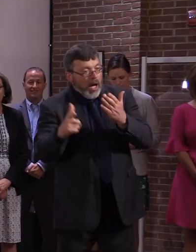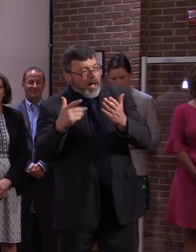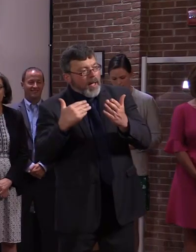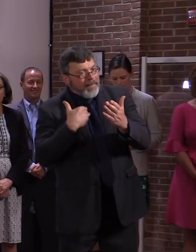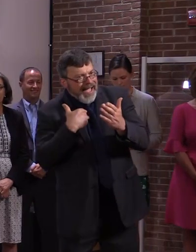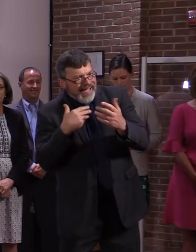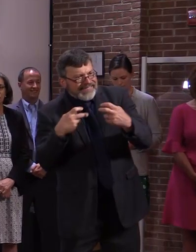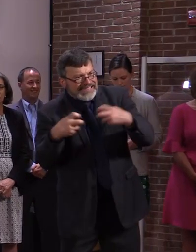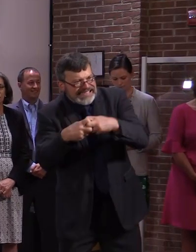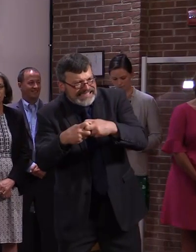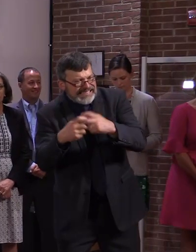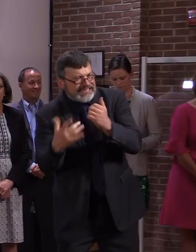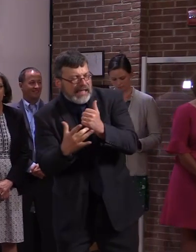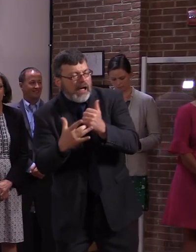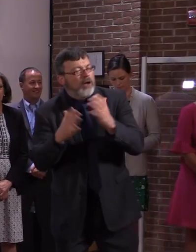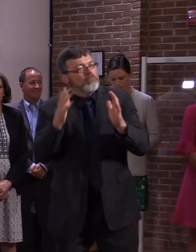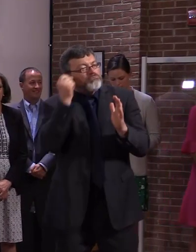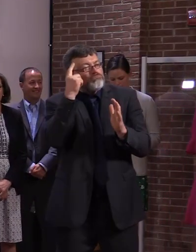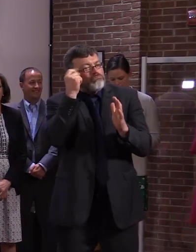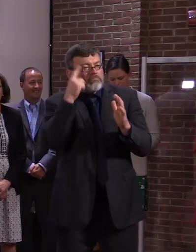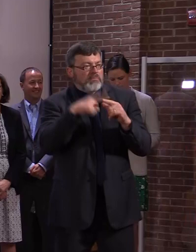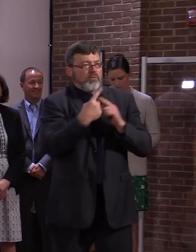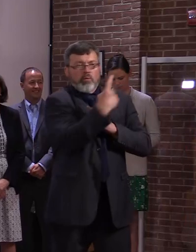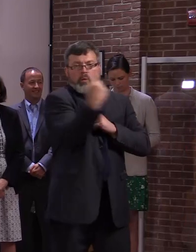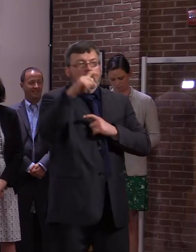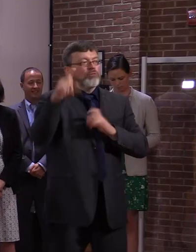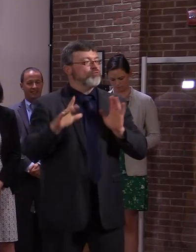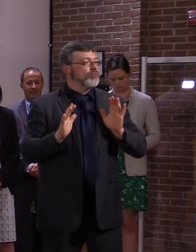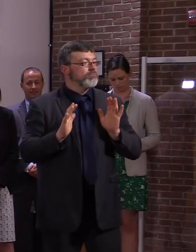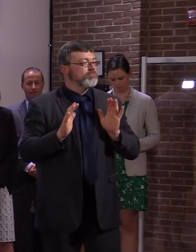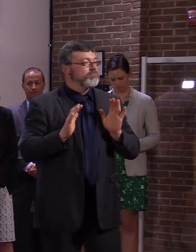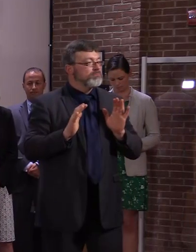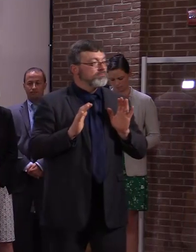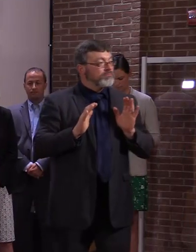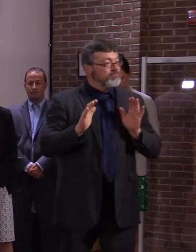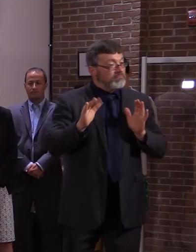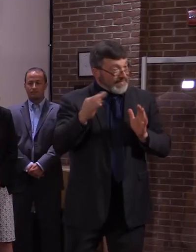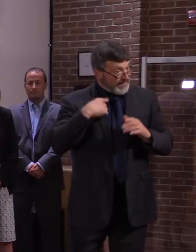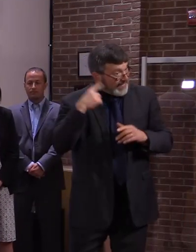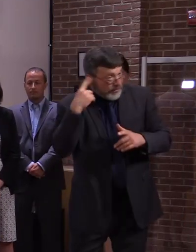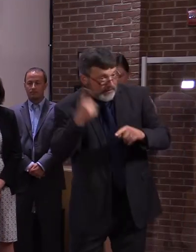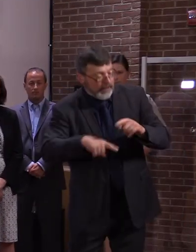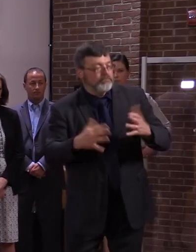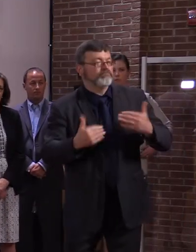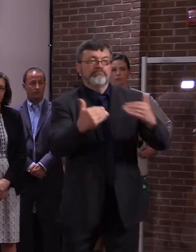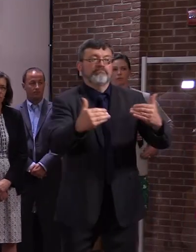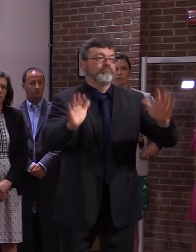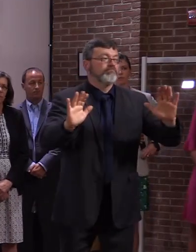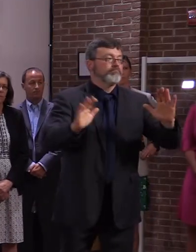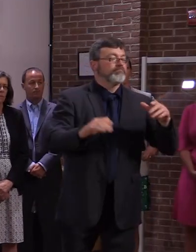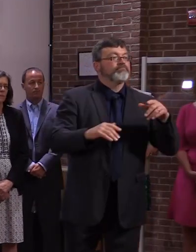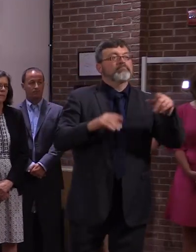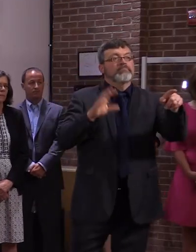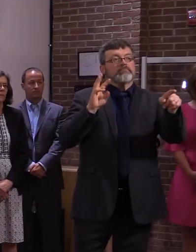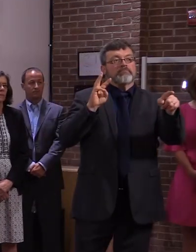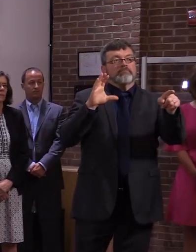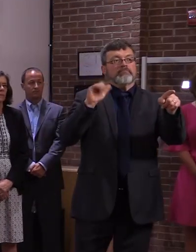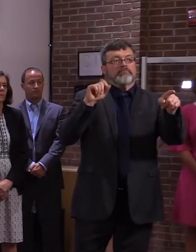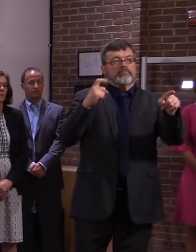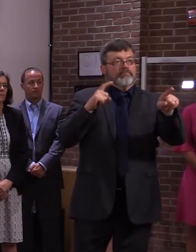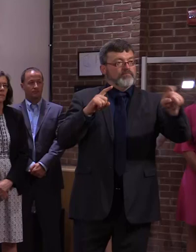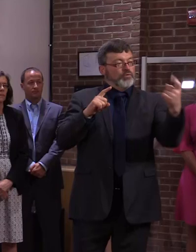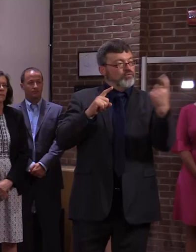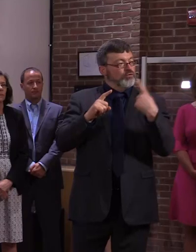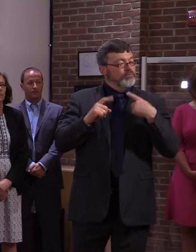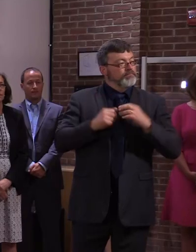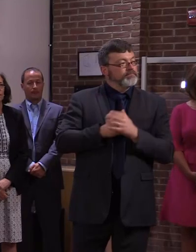of the table, on speakerphone right in front, so we should be able to hear you. We'll start with Calvin Cutler. Thank you, Governor. So, as mentioned, the state